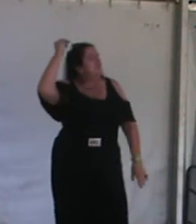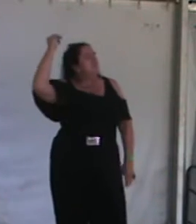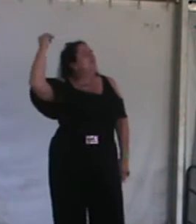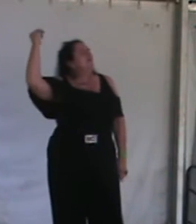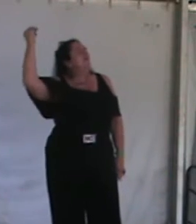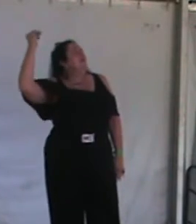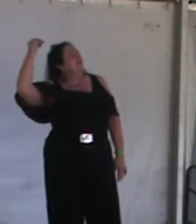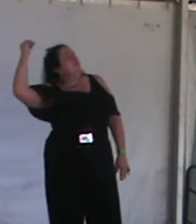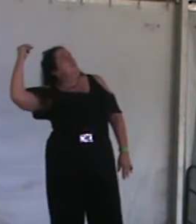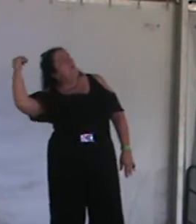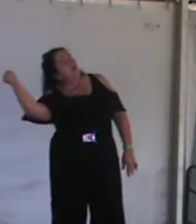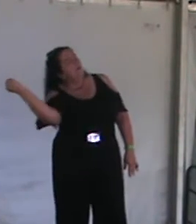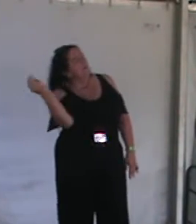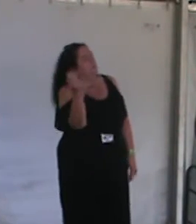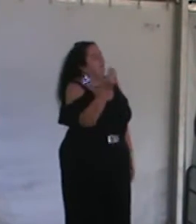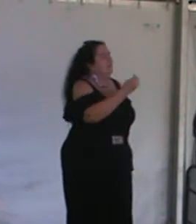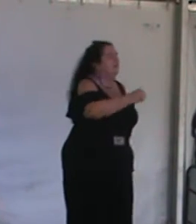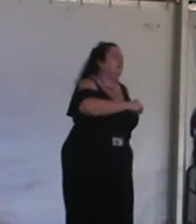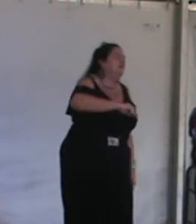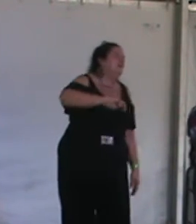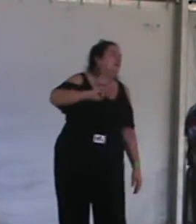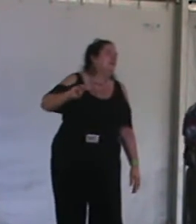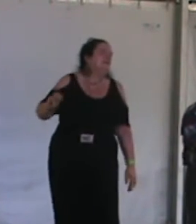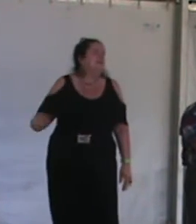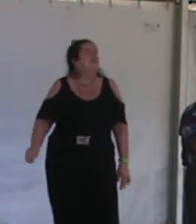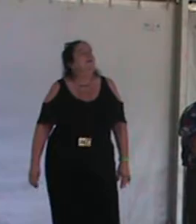Just a memory,